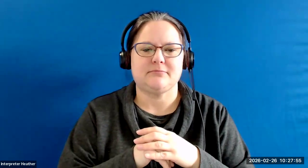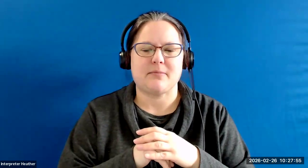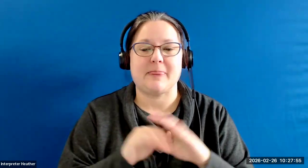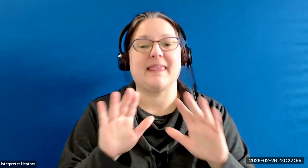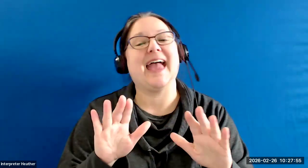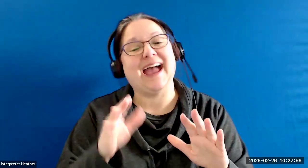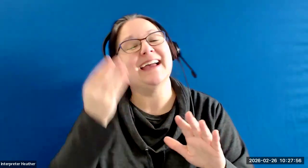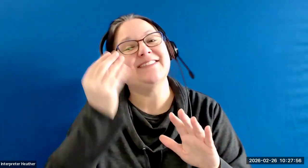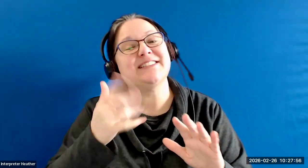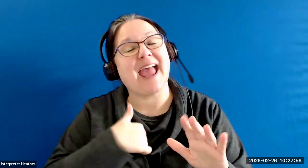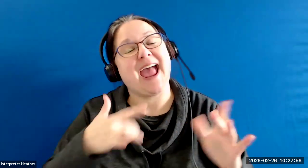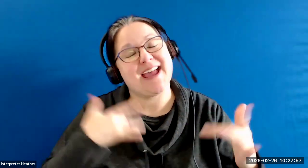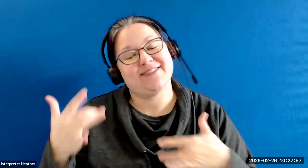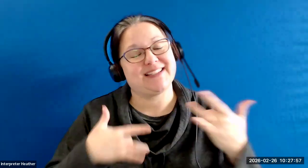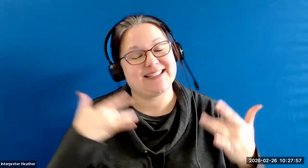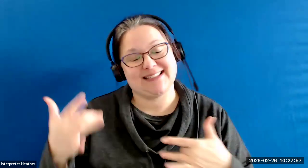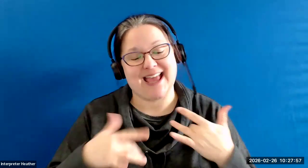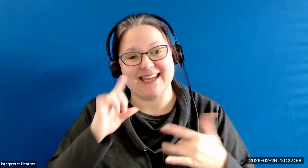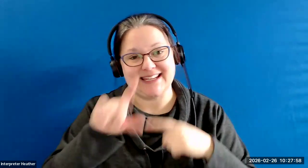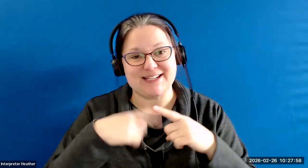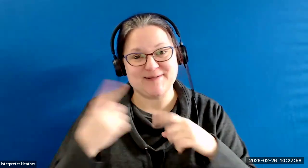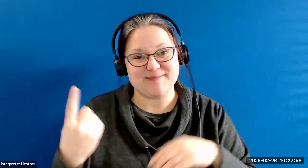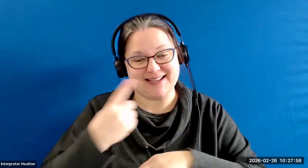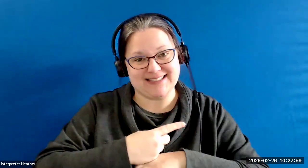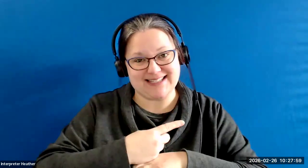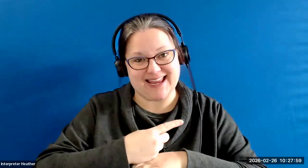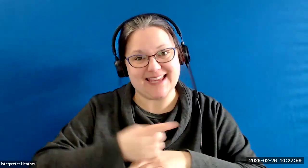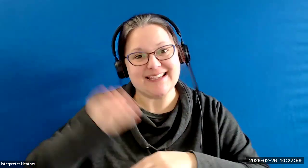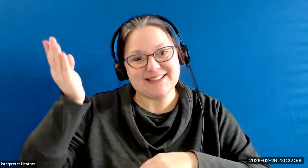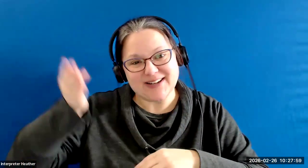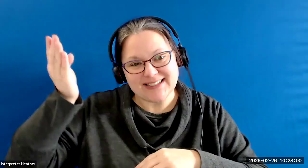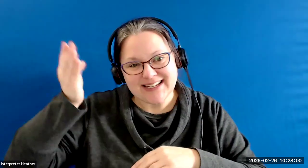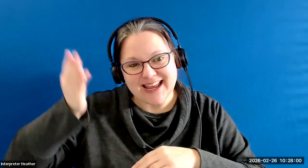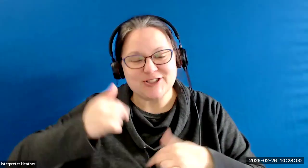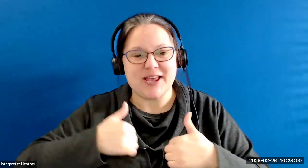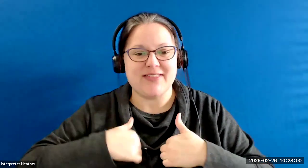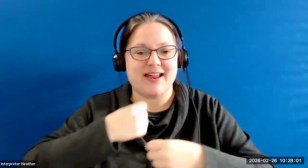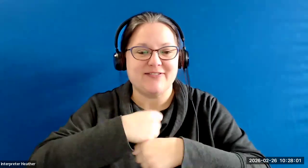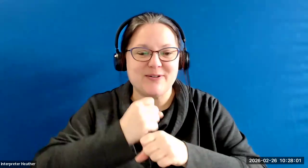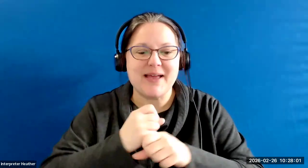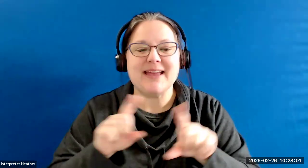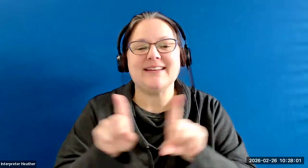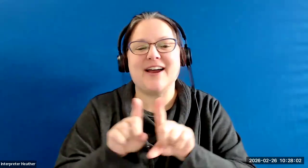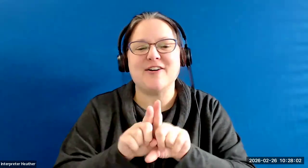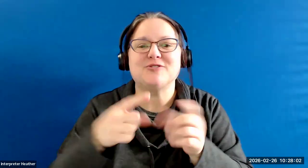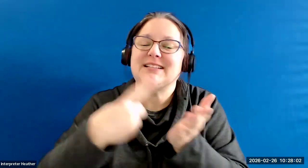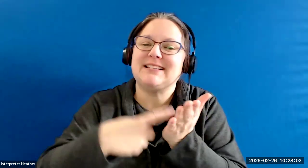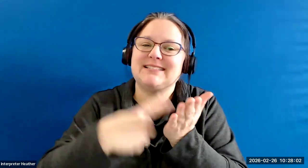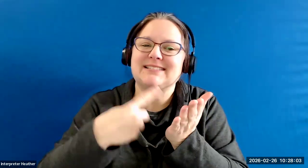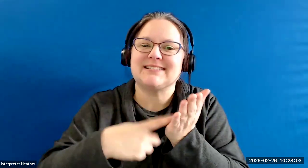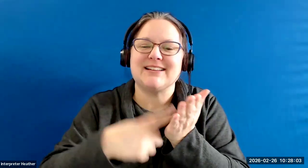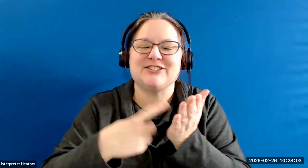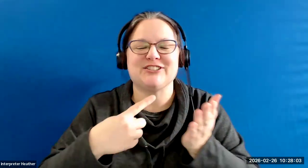I have to say, I'm really excited for today's presentation that I've created and also the discussion that